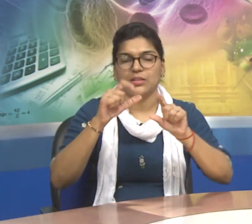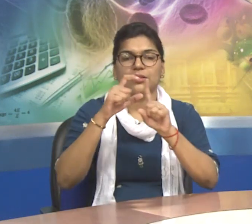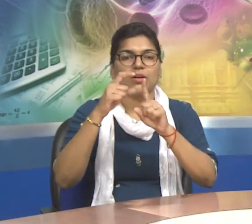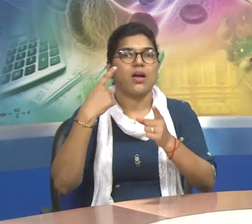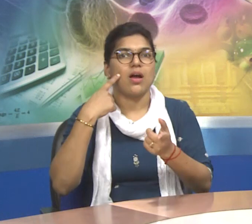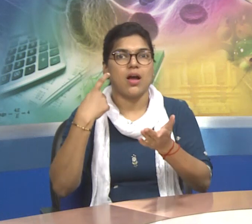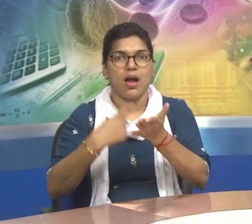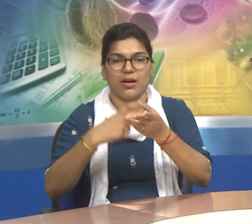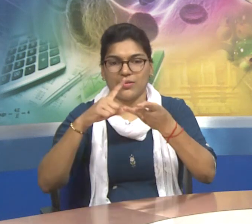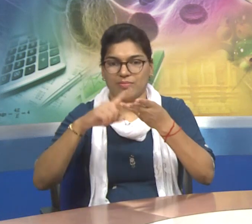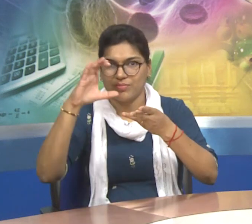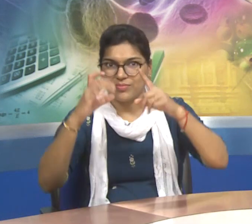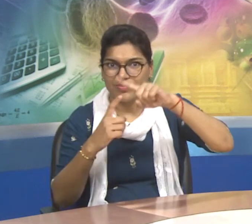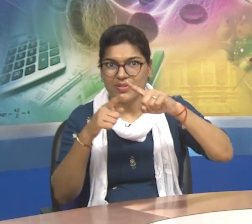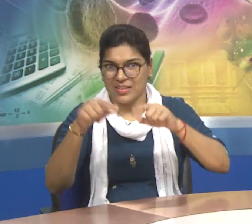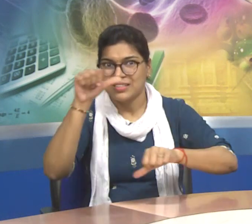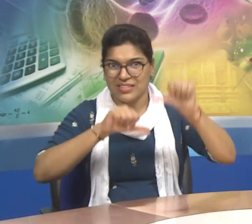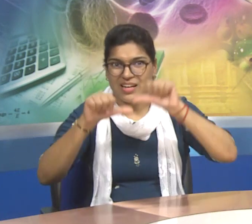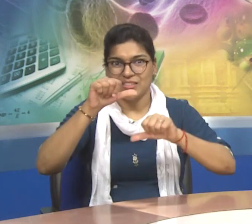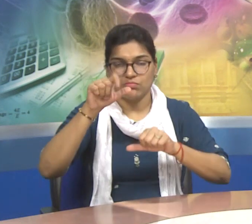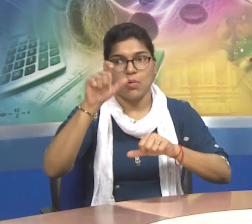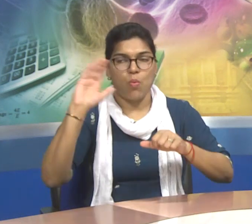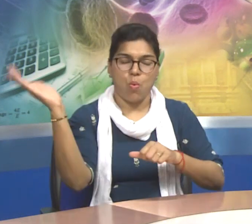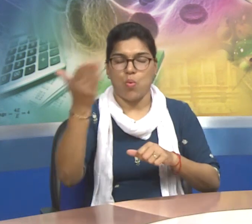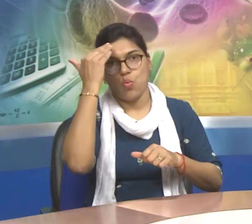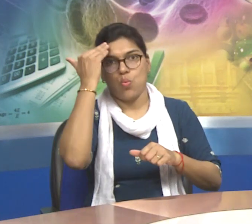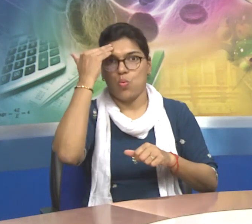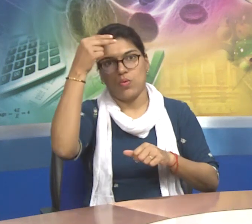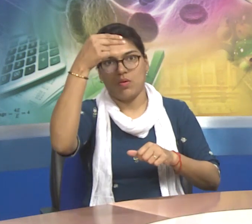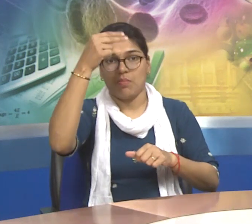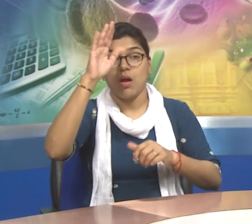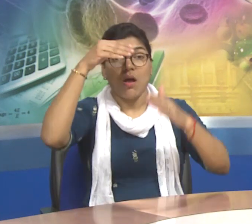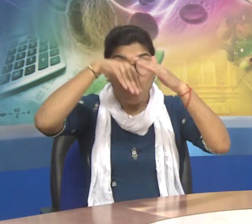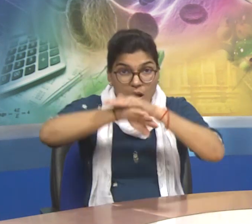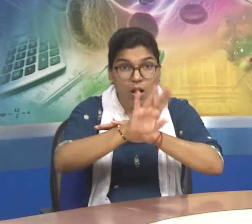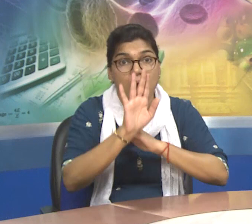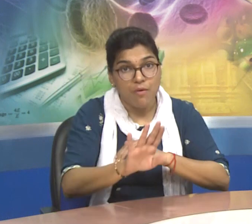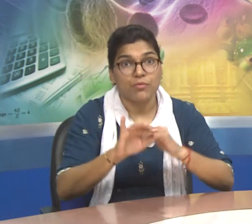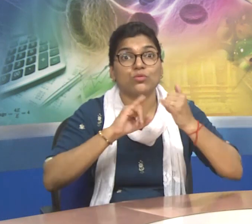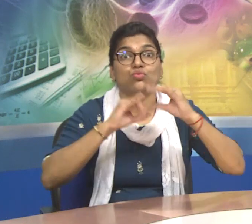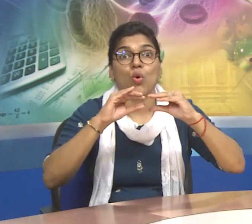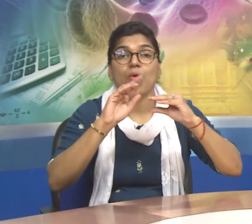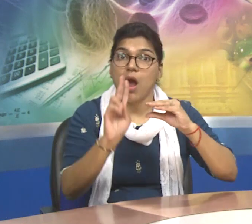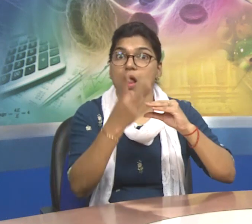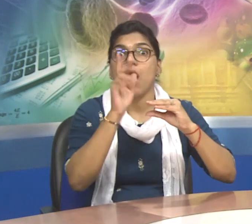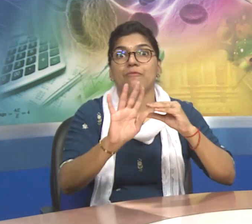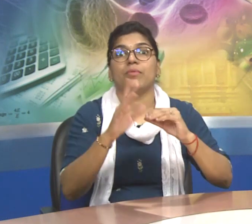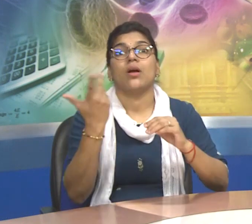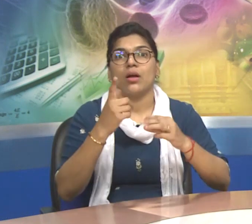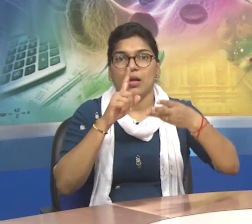The journals published by Elsevier are available online through a database